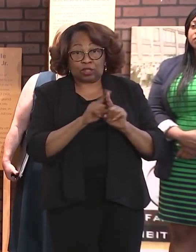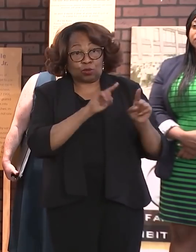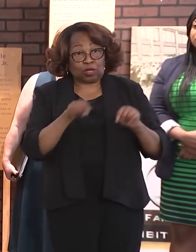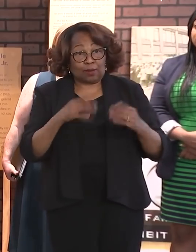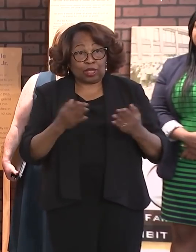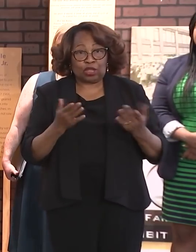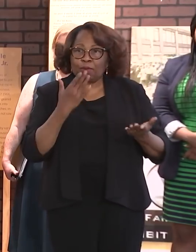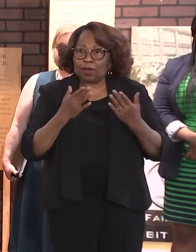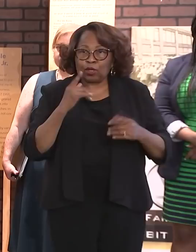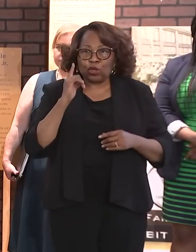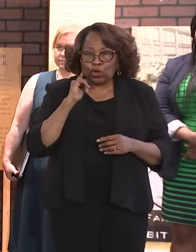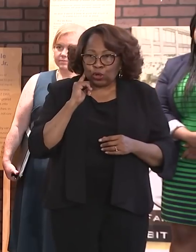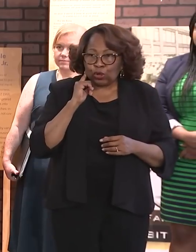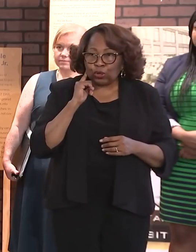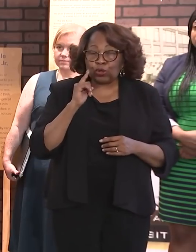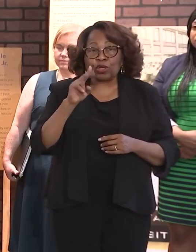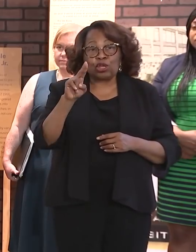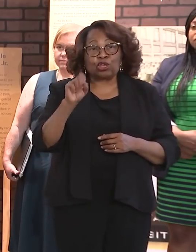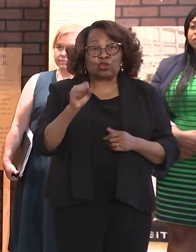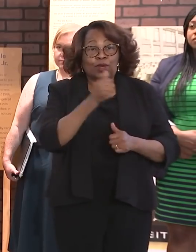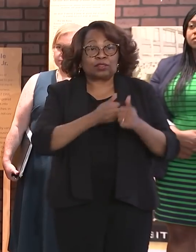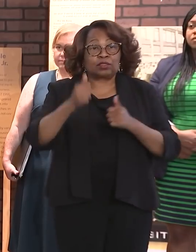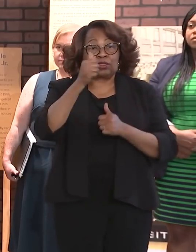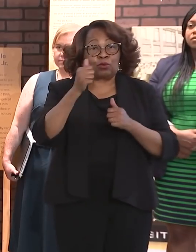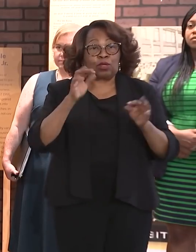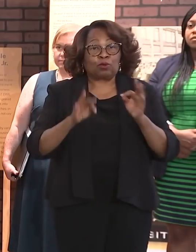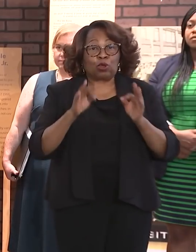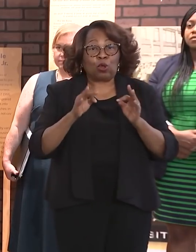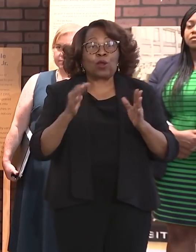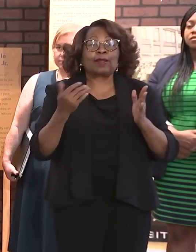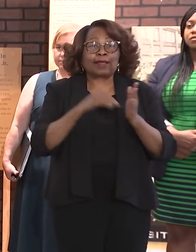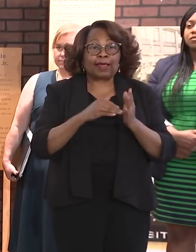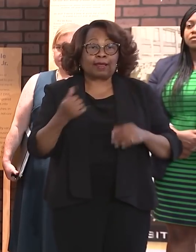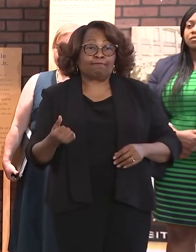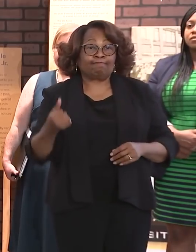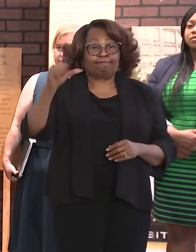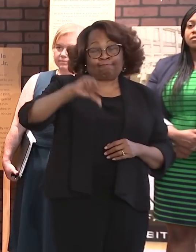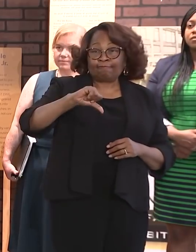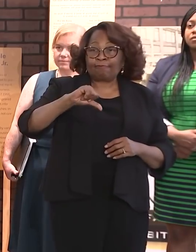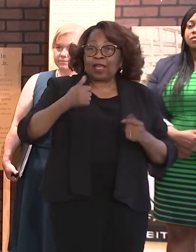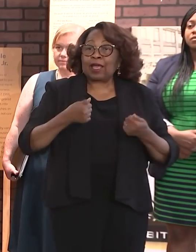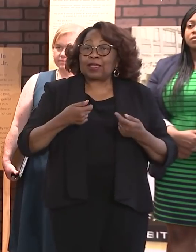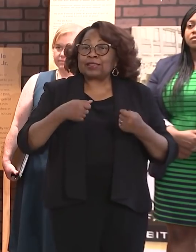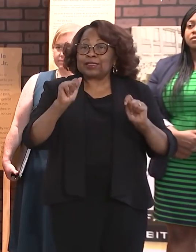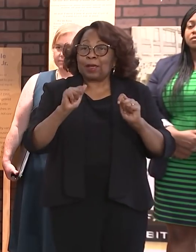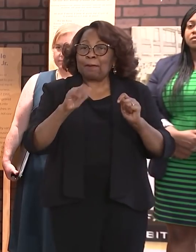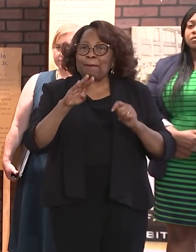some of you may have heard, the U.S. Supreme Court once again rejected an attempt by